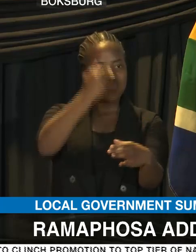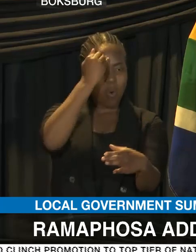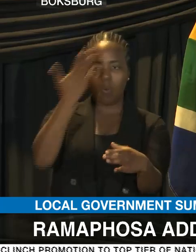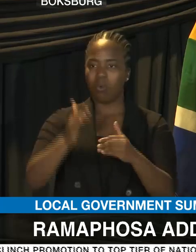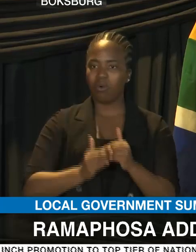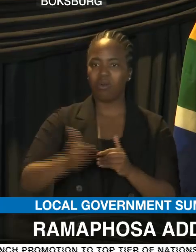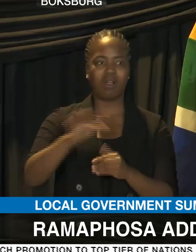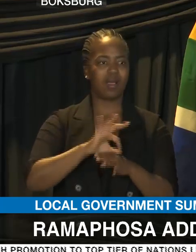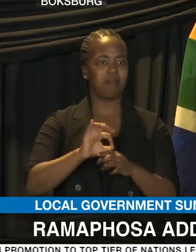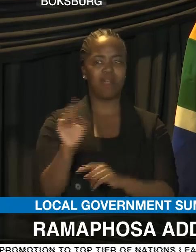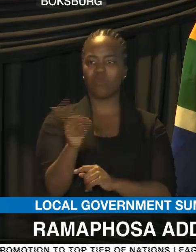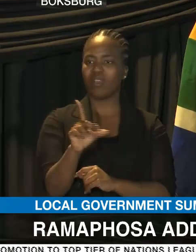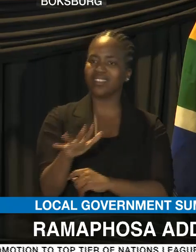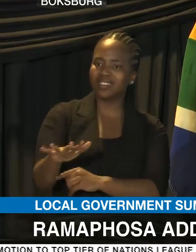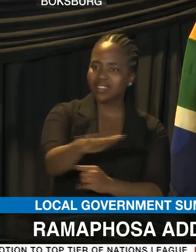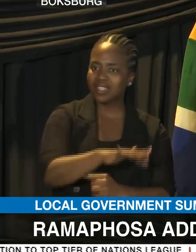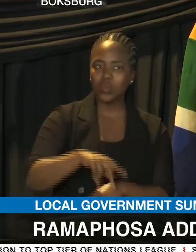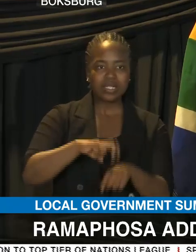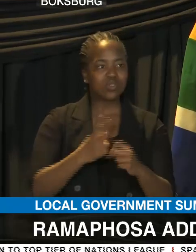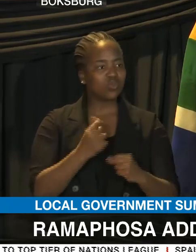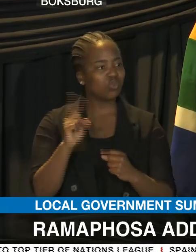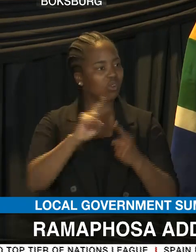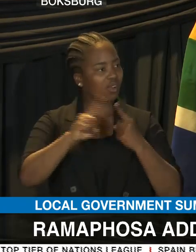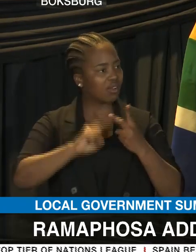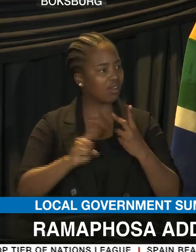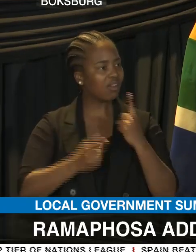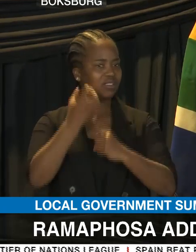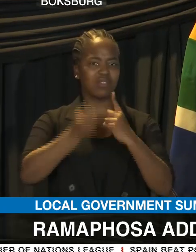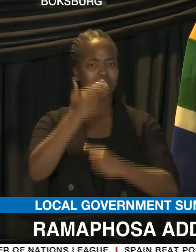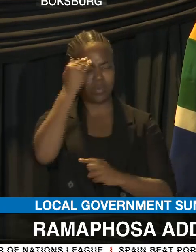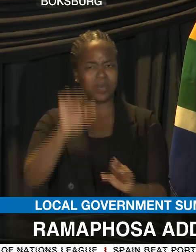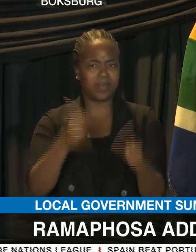lay of the land is and what needs to be achieved.